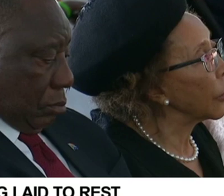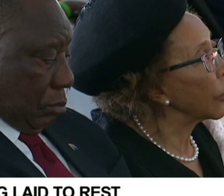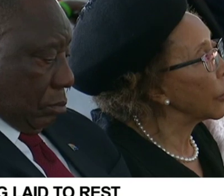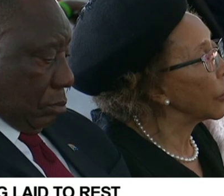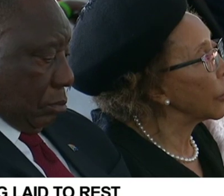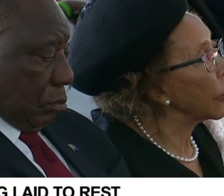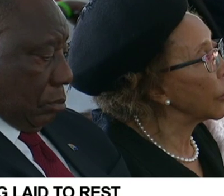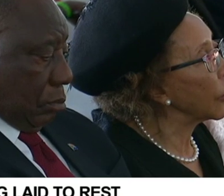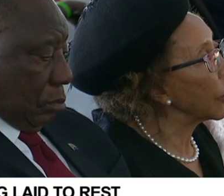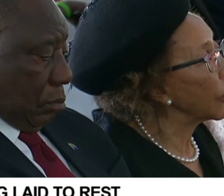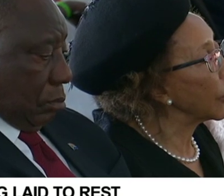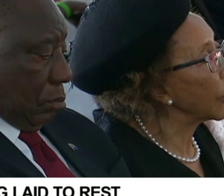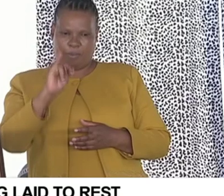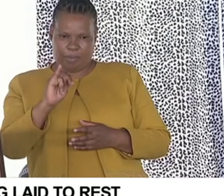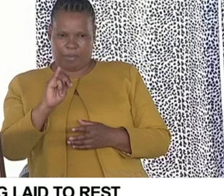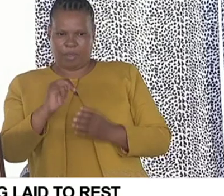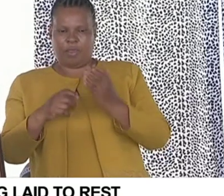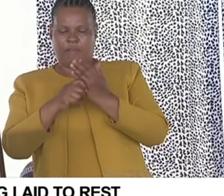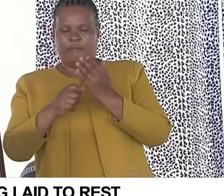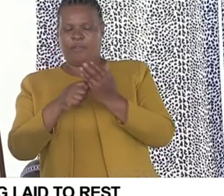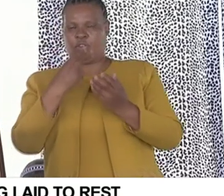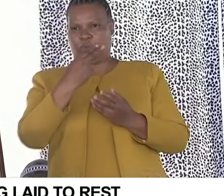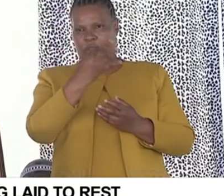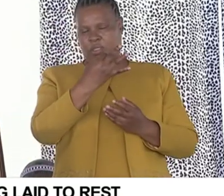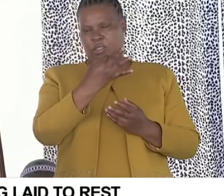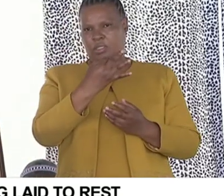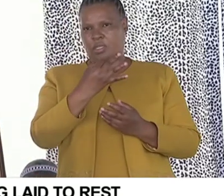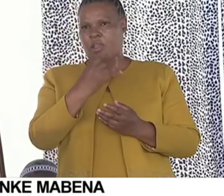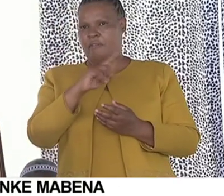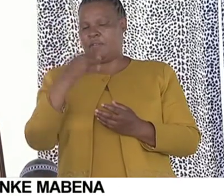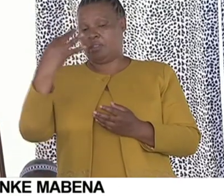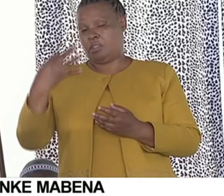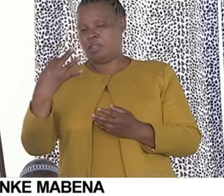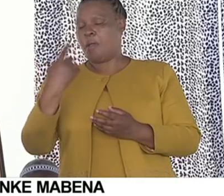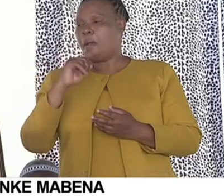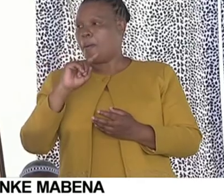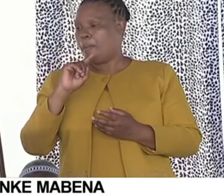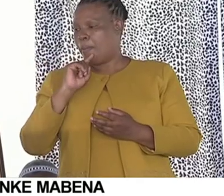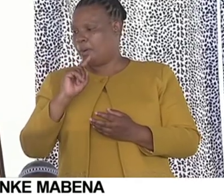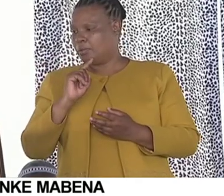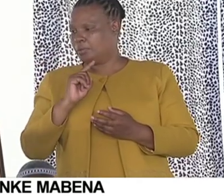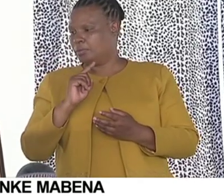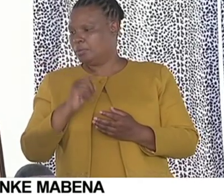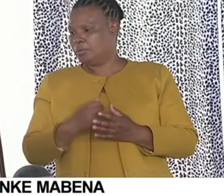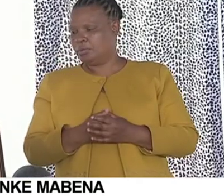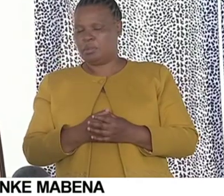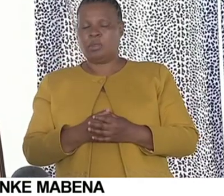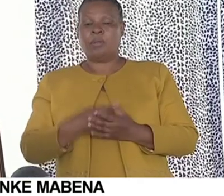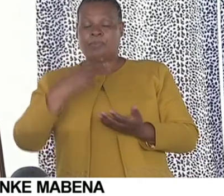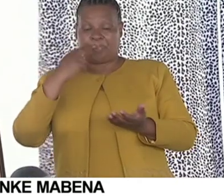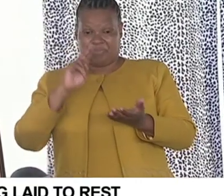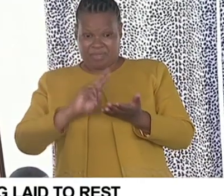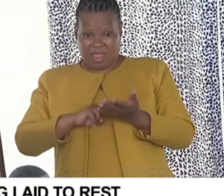was neglecting traditional leaders. As kings, we are very saddened by the fact that